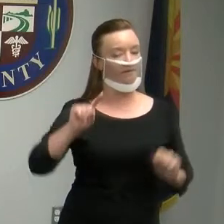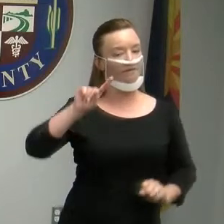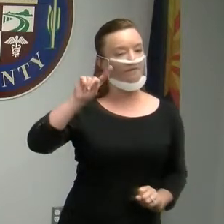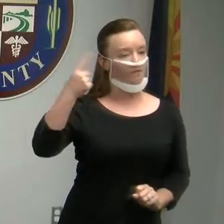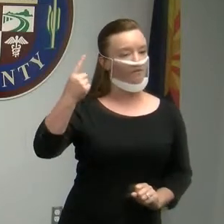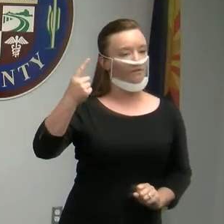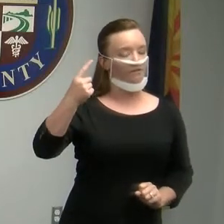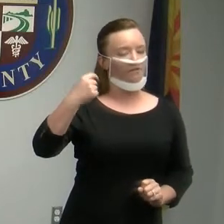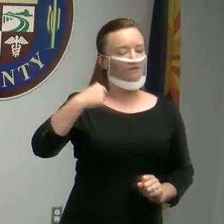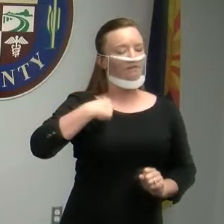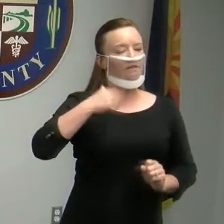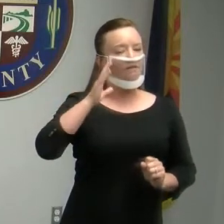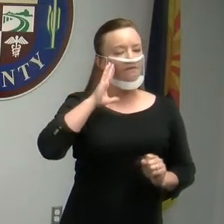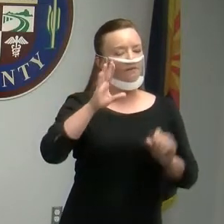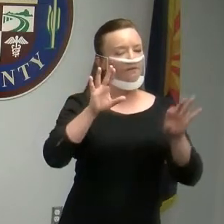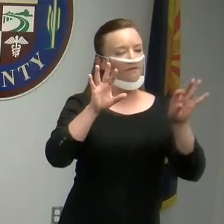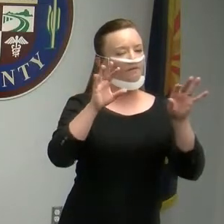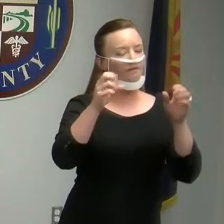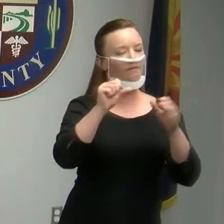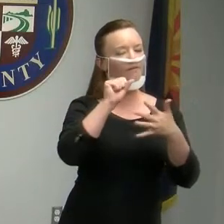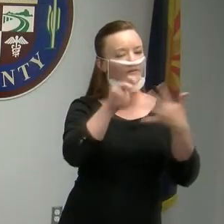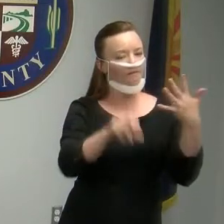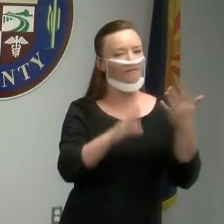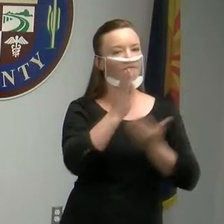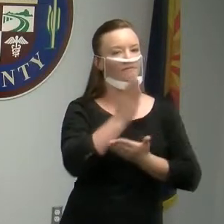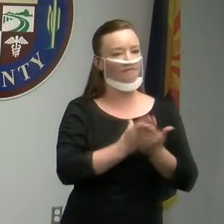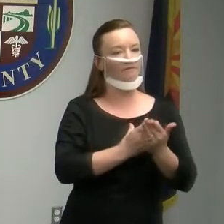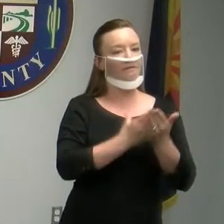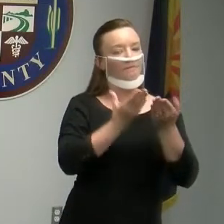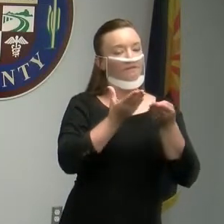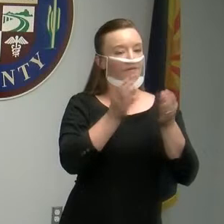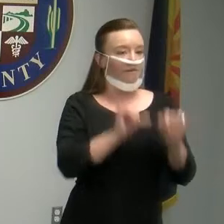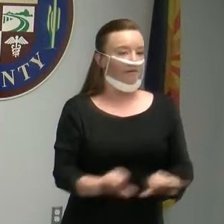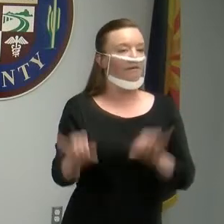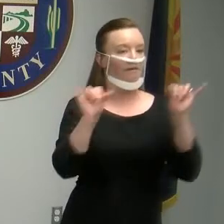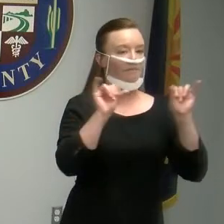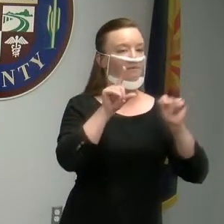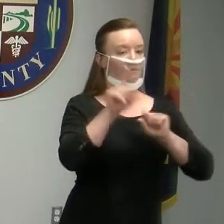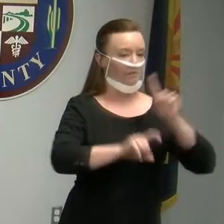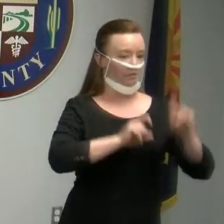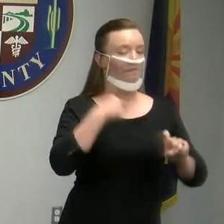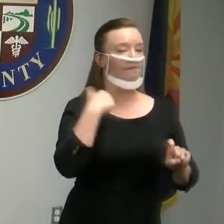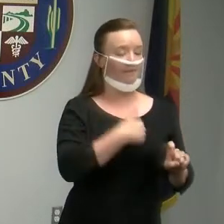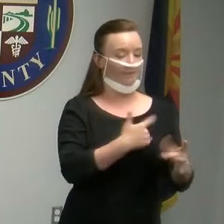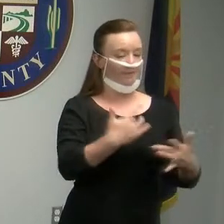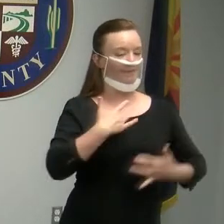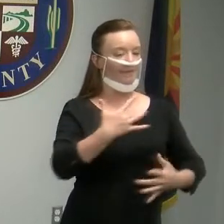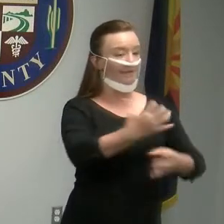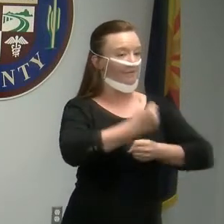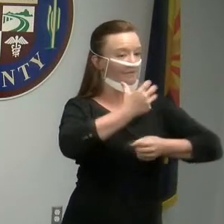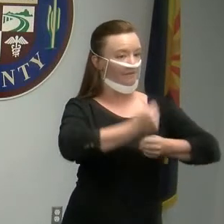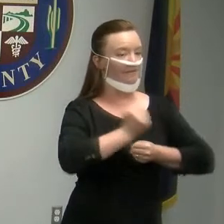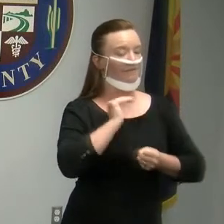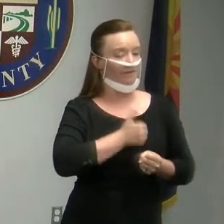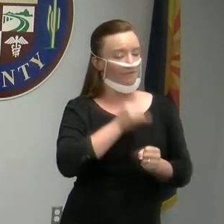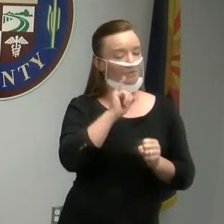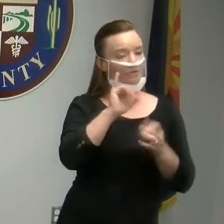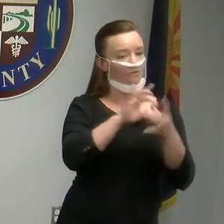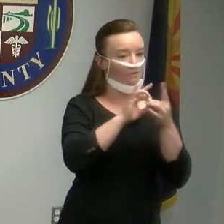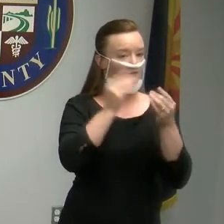to I'm going to present some common questions that we get either into the Joint Information Center or we're seeing